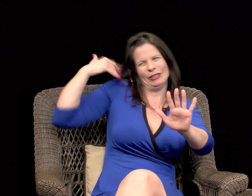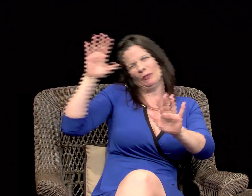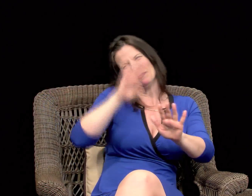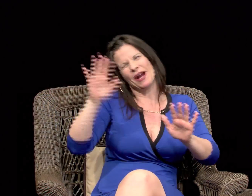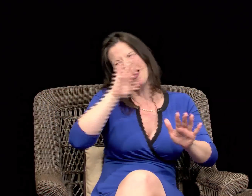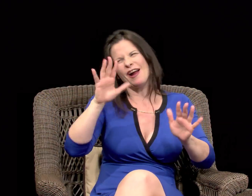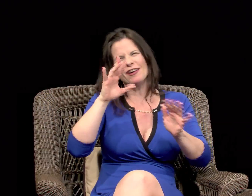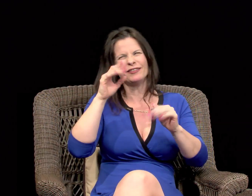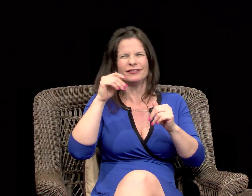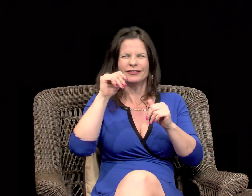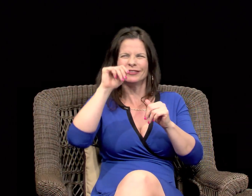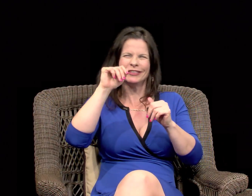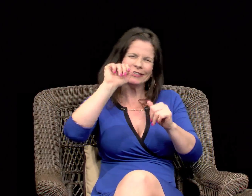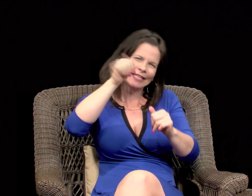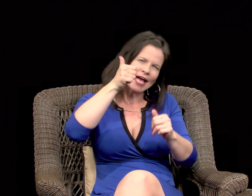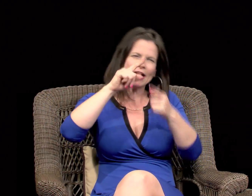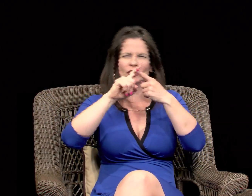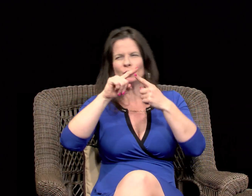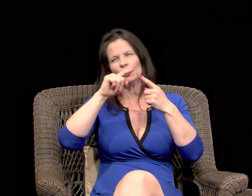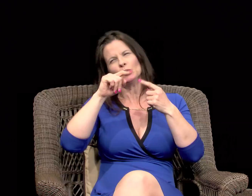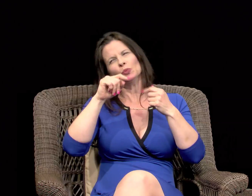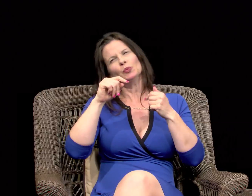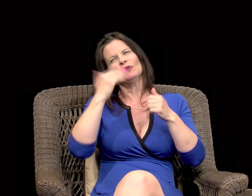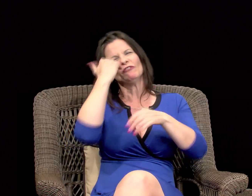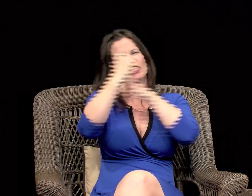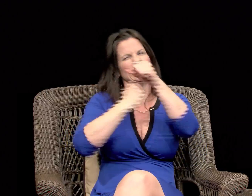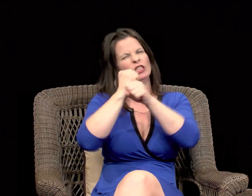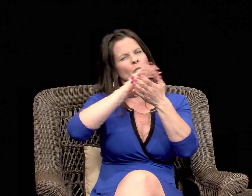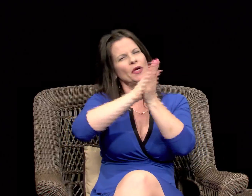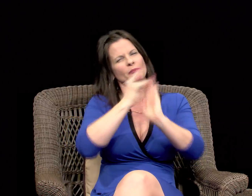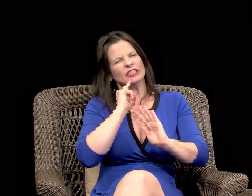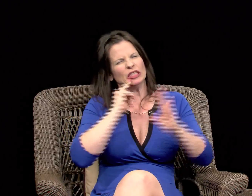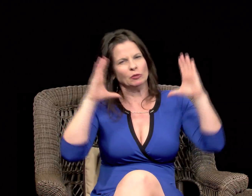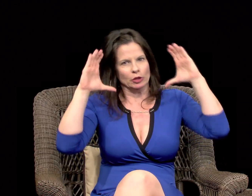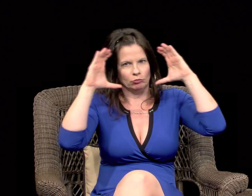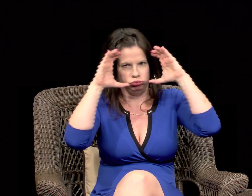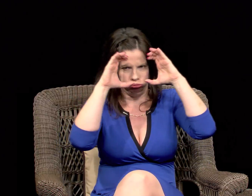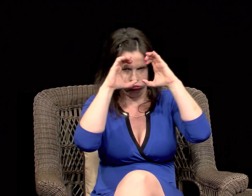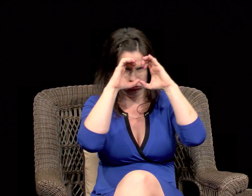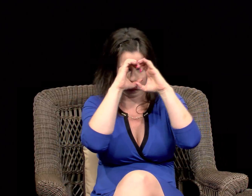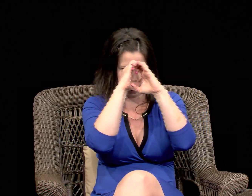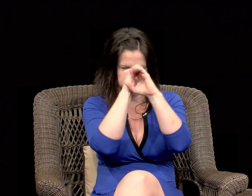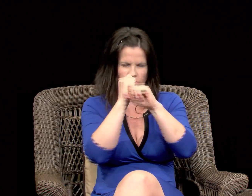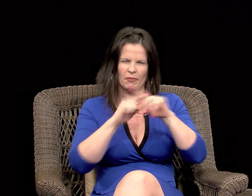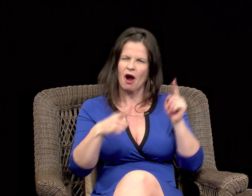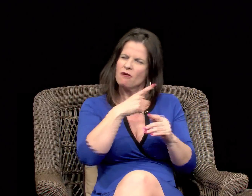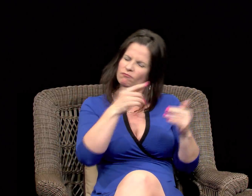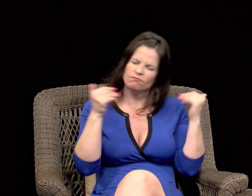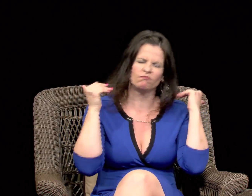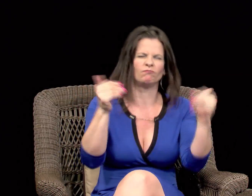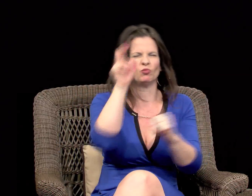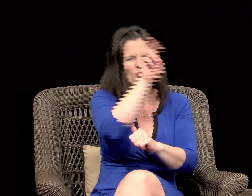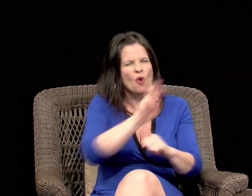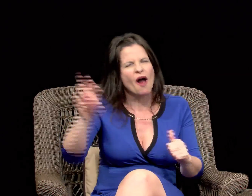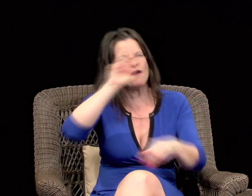birth, and then maybe about 10 to 15 years she became, her